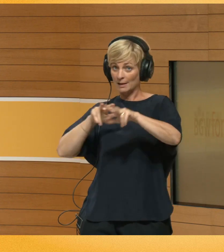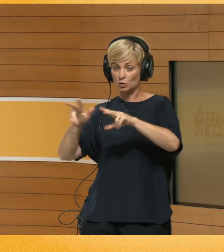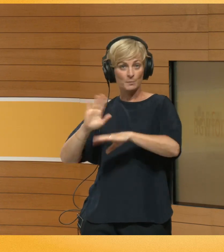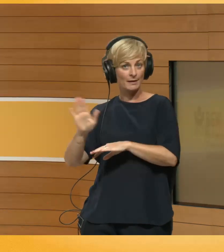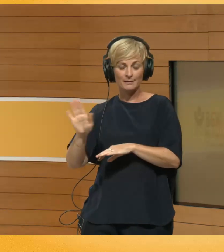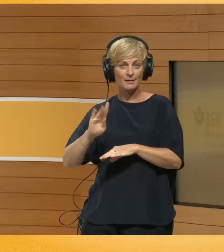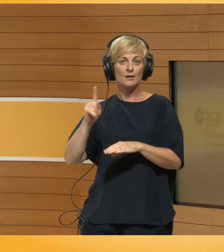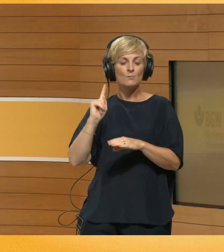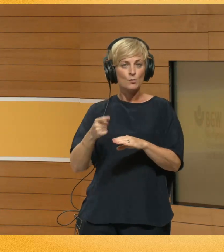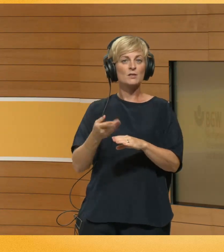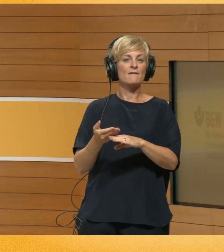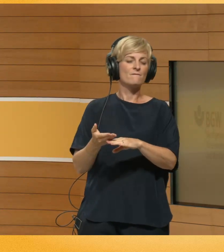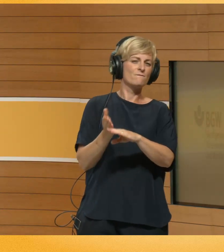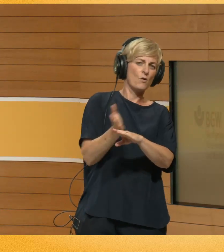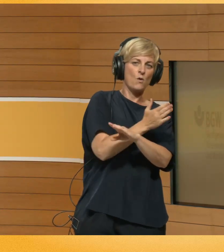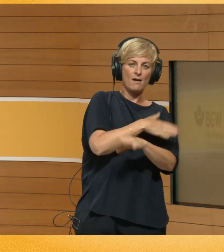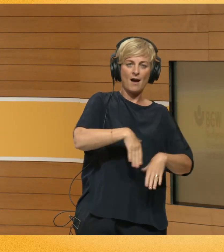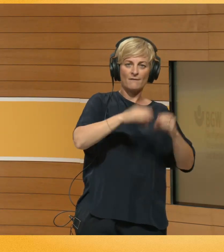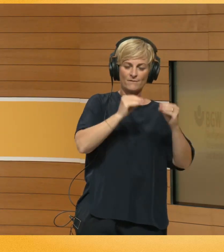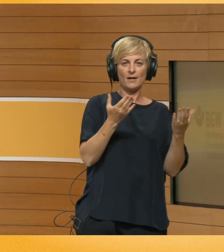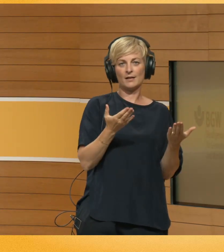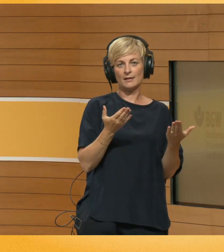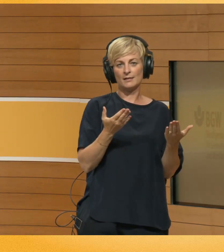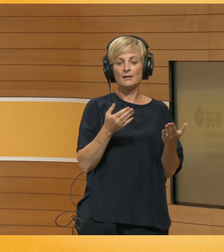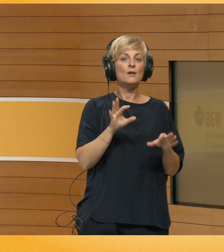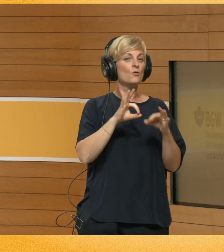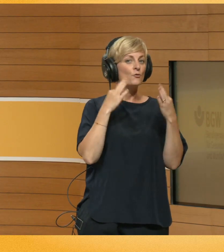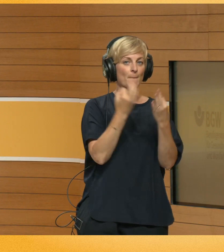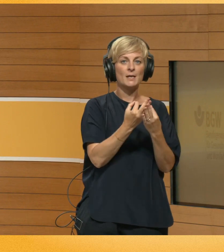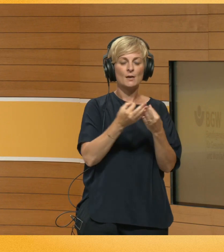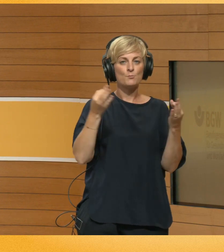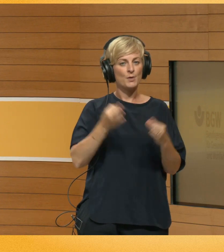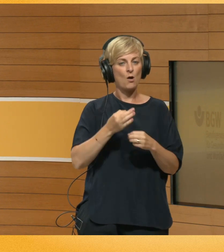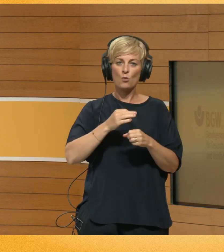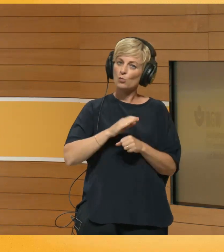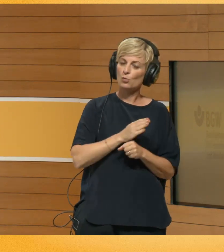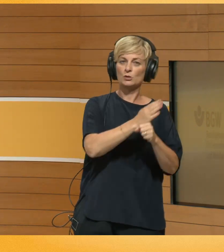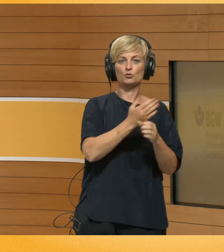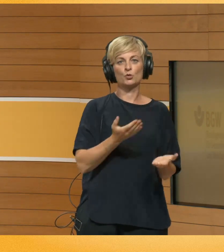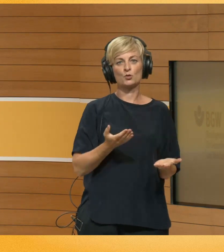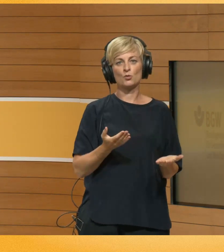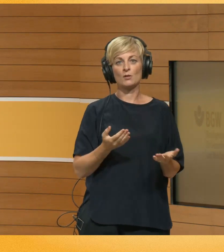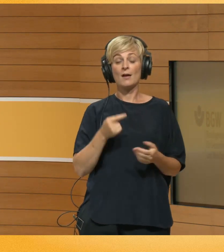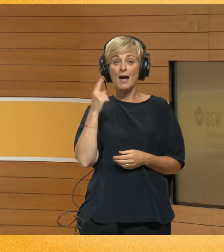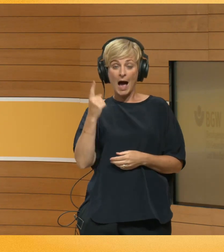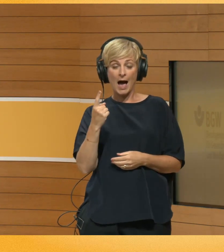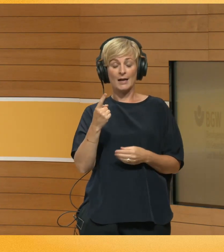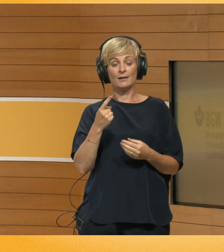earlier. £1 invested, we get 36 back. That's the model we created in the UK based on early